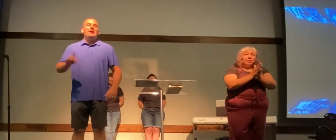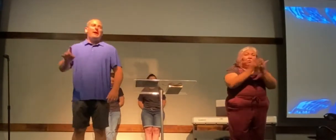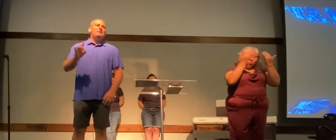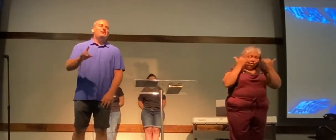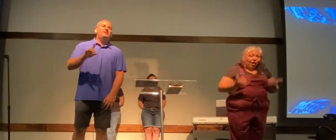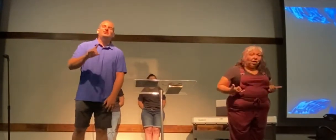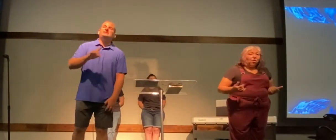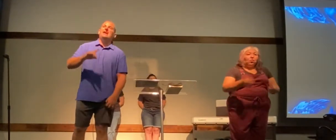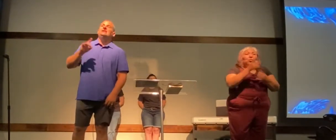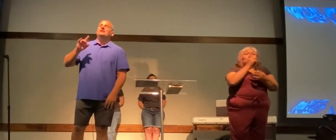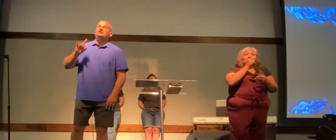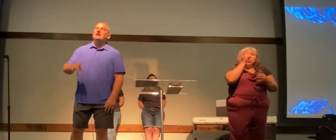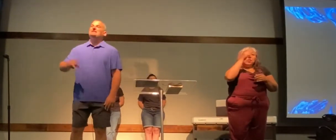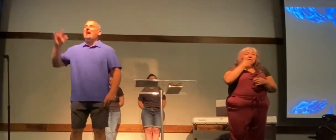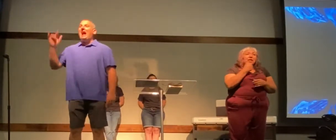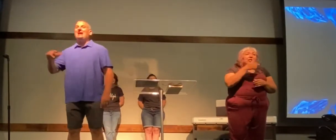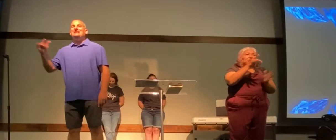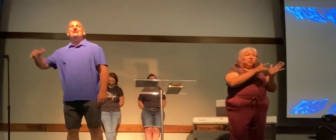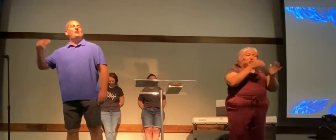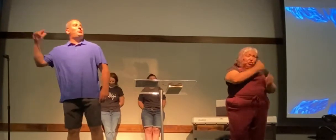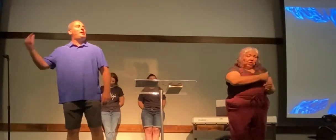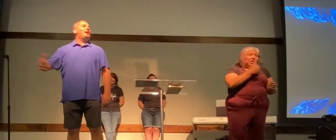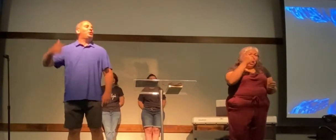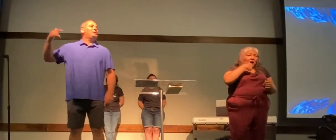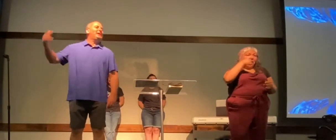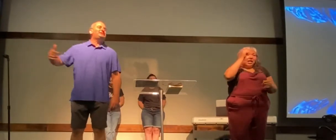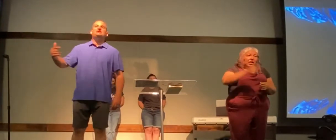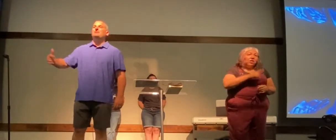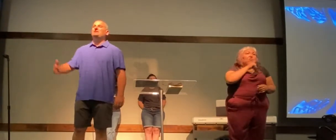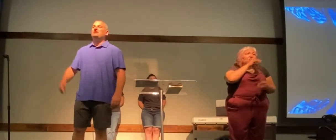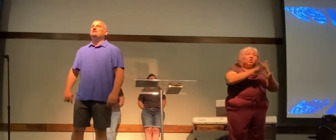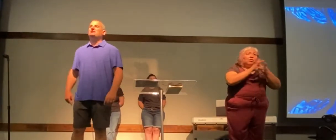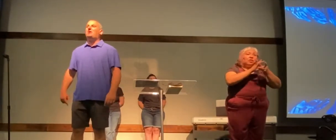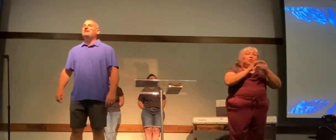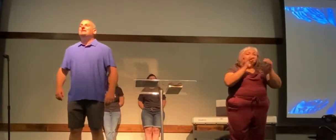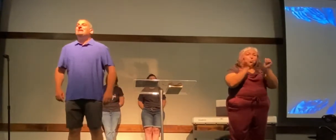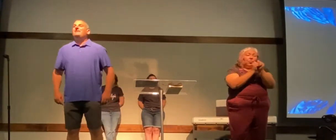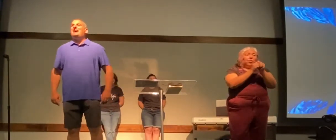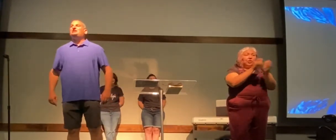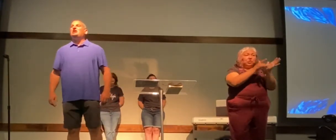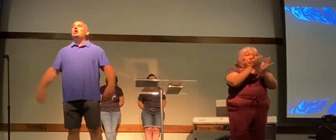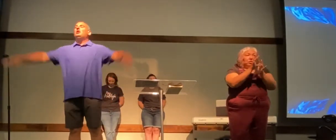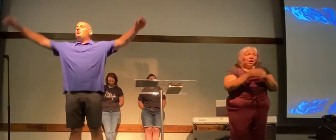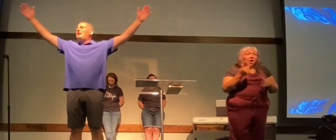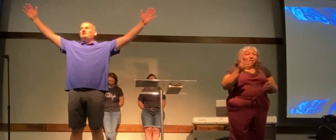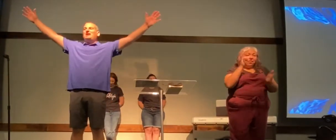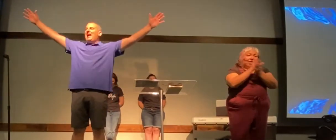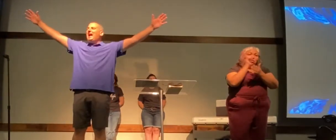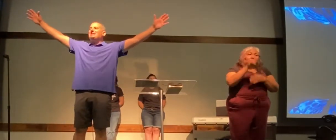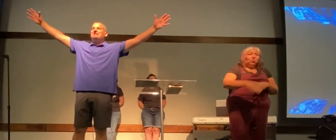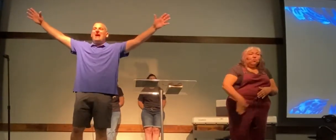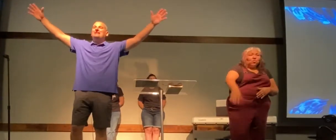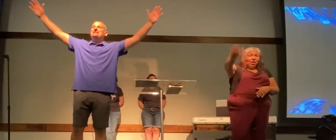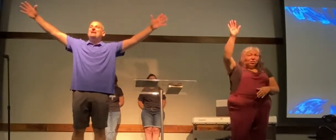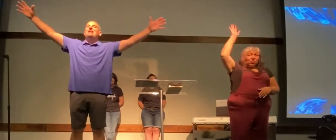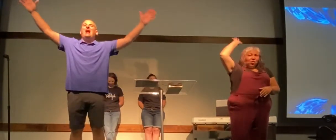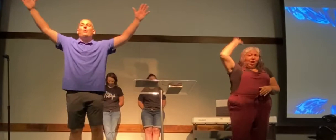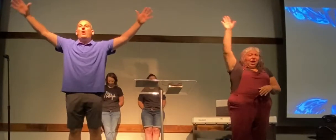now. How many of you are saying, Jason, I need a real relationship with Jesus Christ? If that's you, raise your hand and